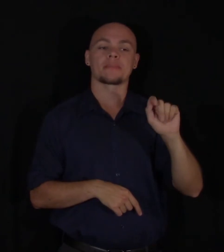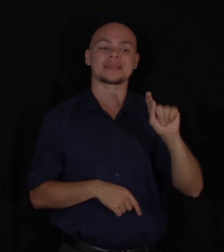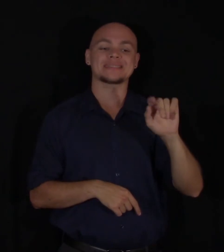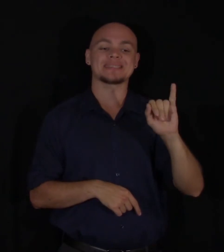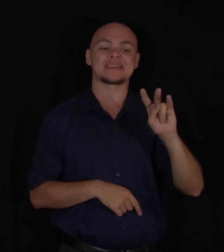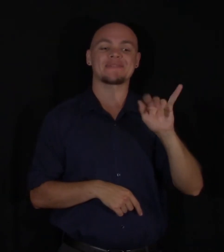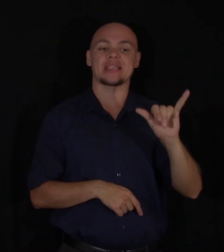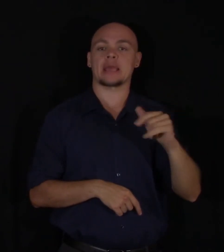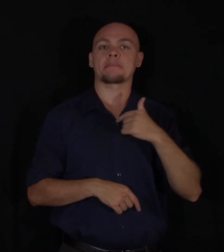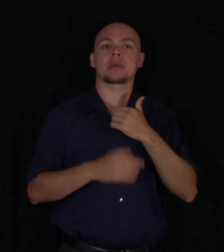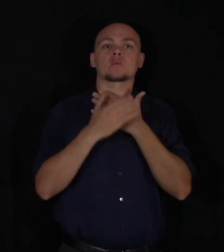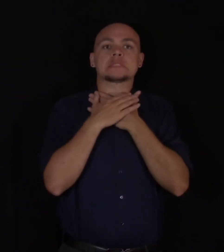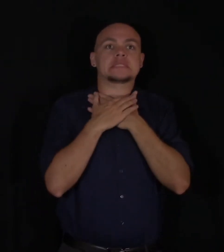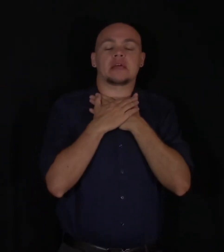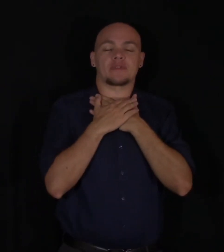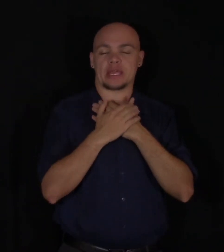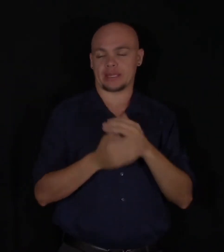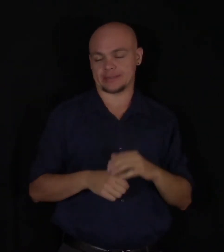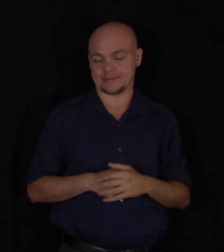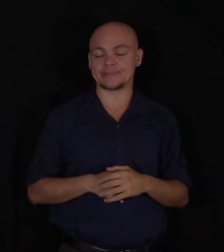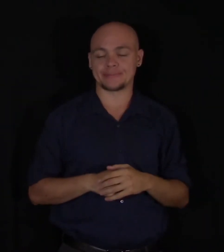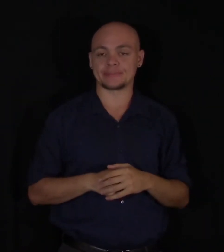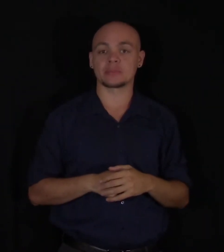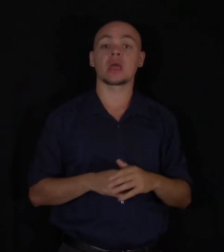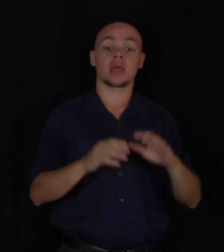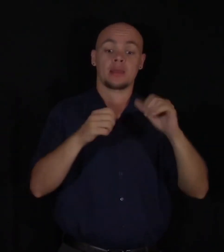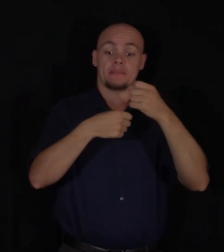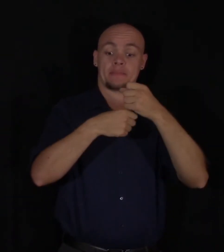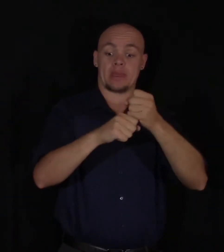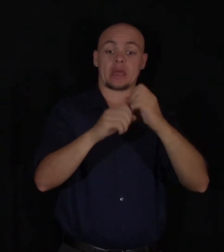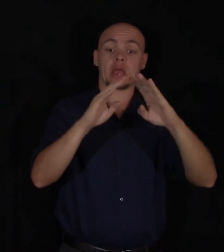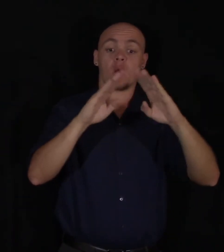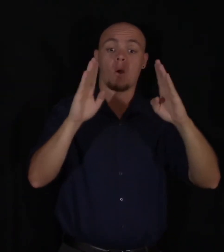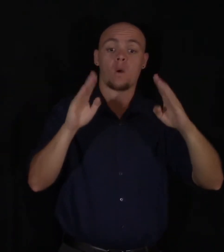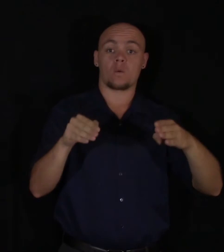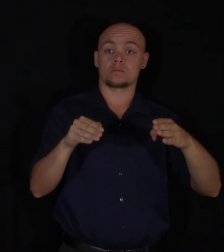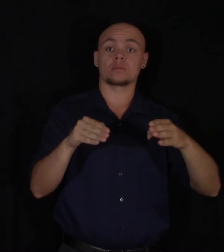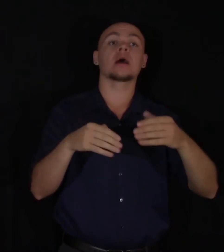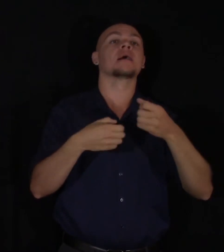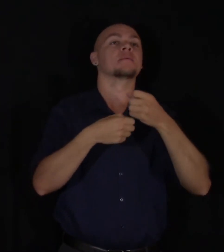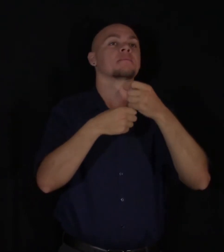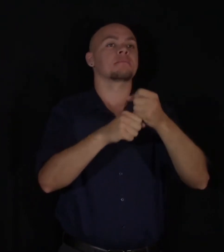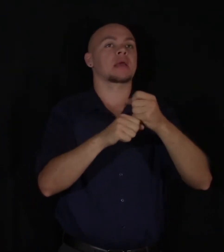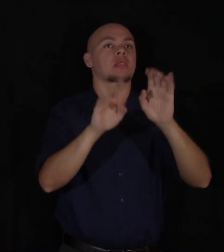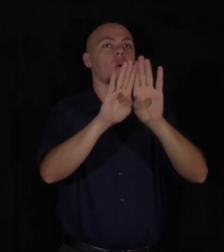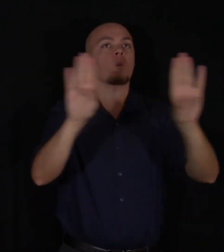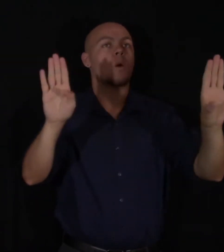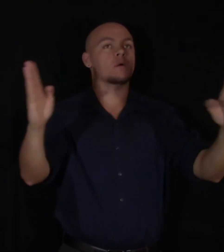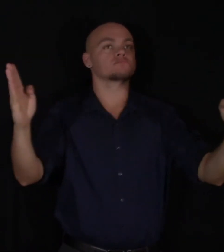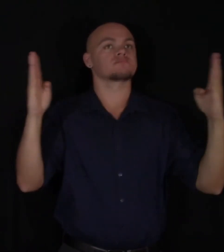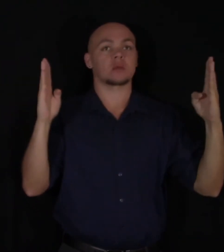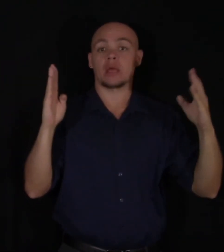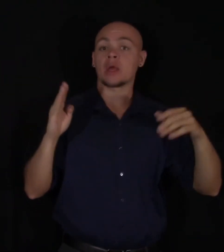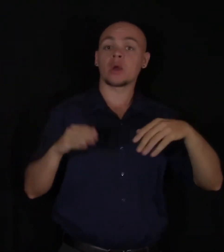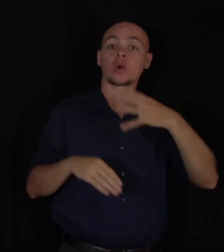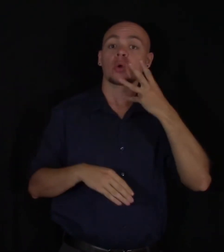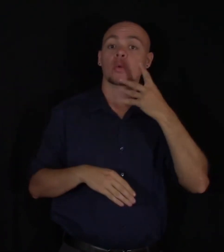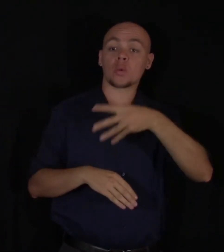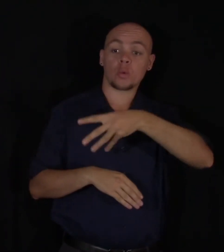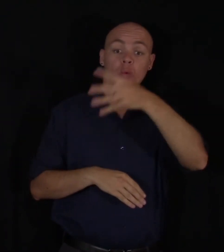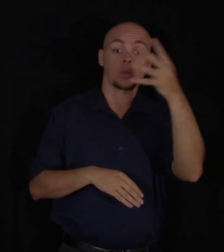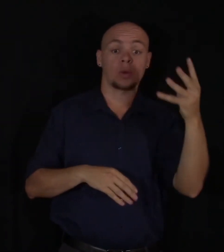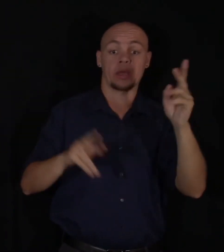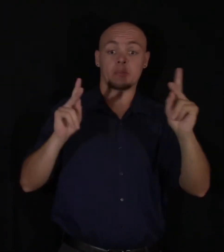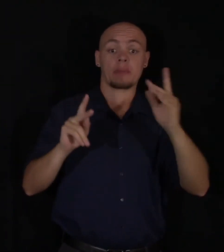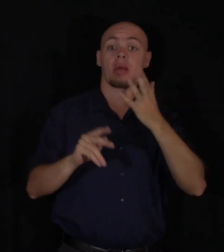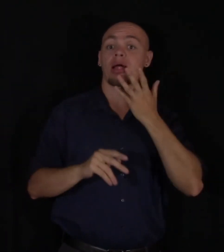I made a home out of the streets. And in making a home, I created a way to decorate those walls with large posters of queer people of color,